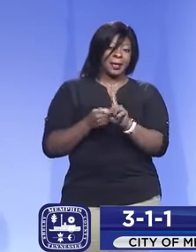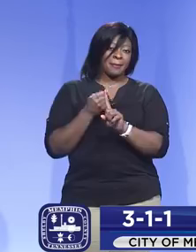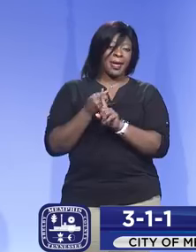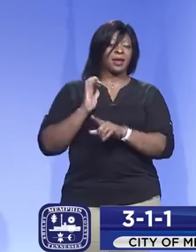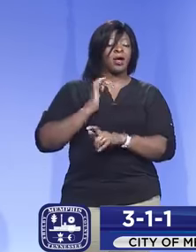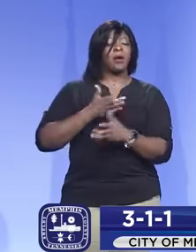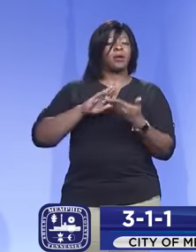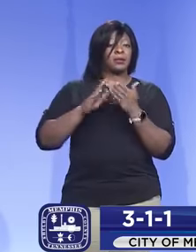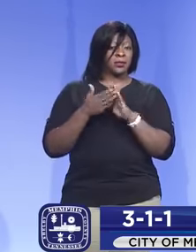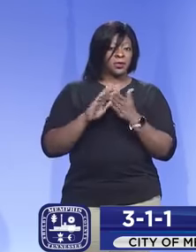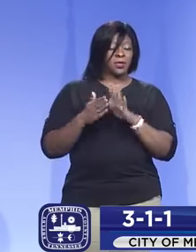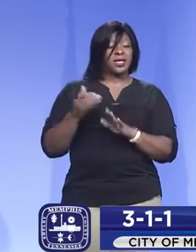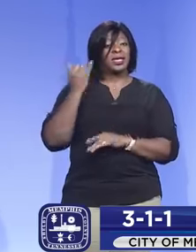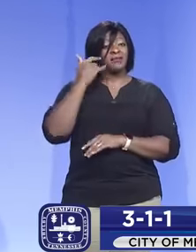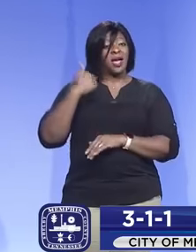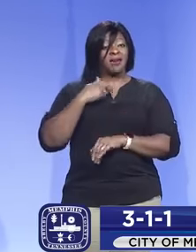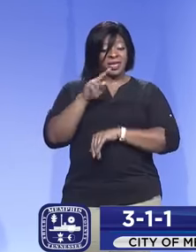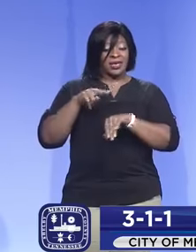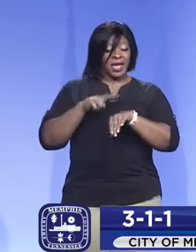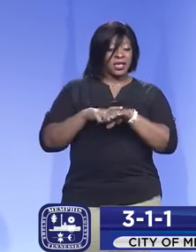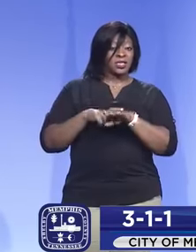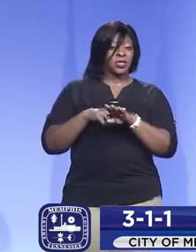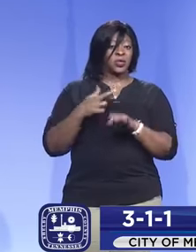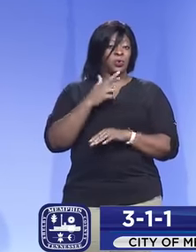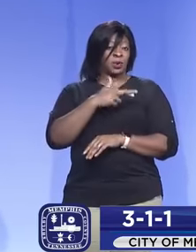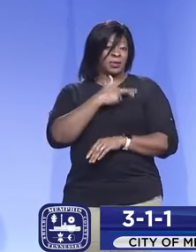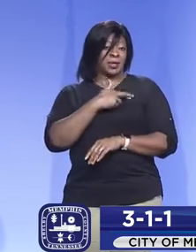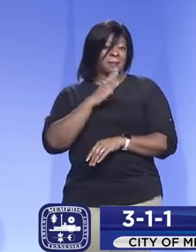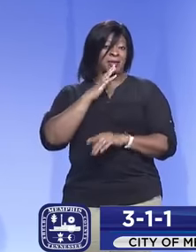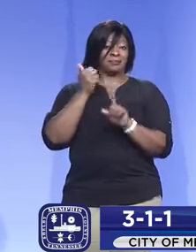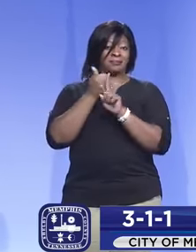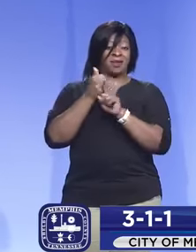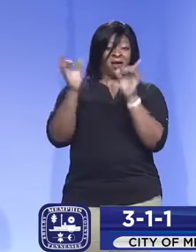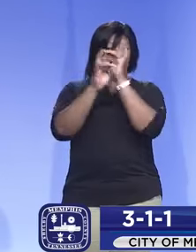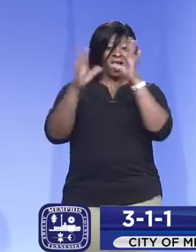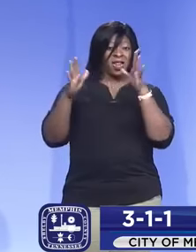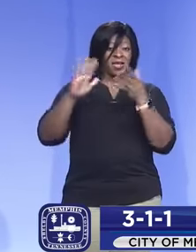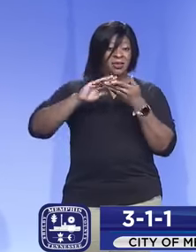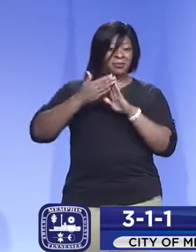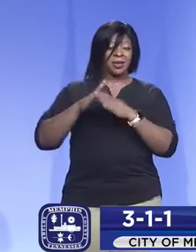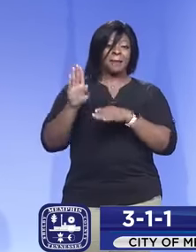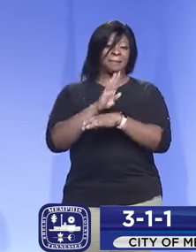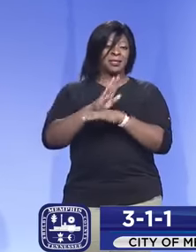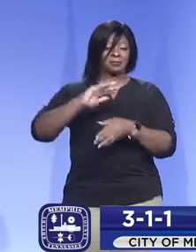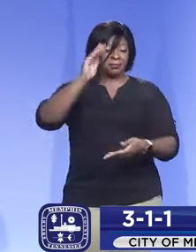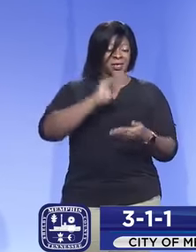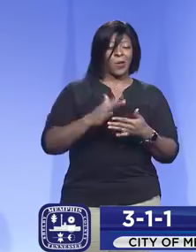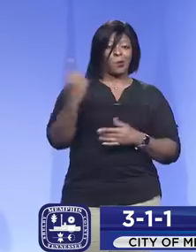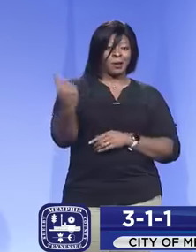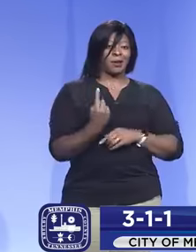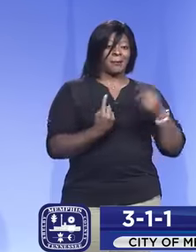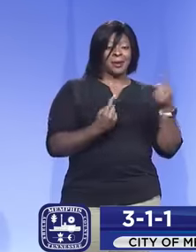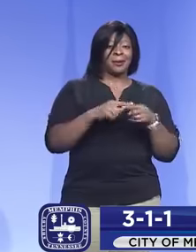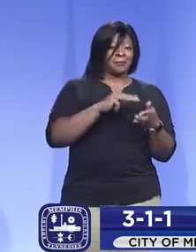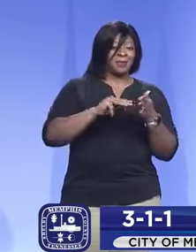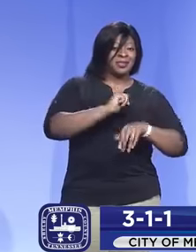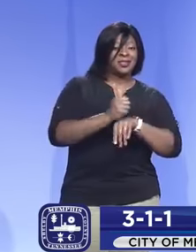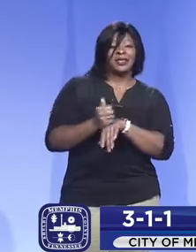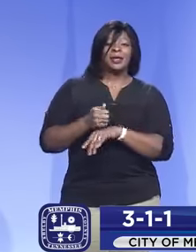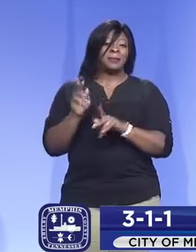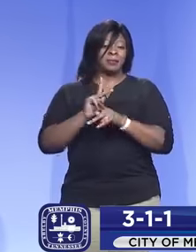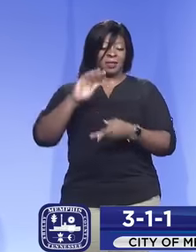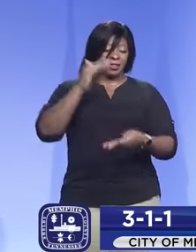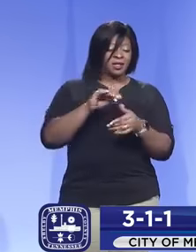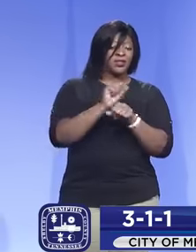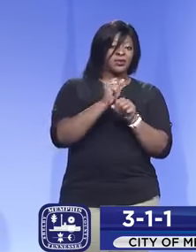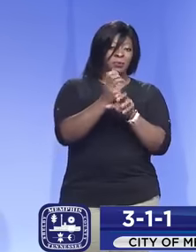on our community. If we have a national reputation of being a violent community, businesses are less likely to come here. People are less likely to seek